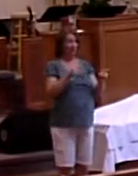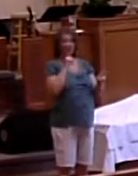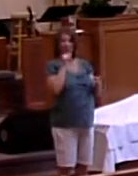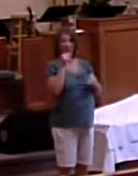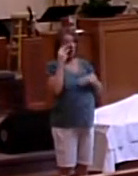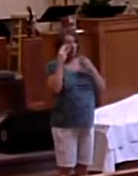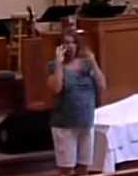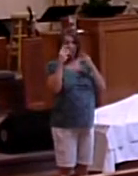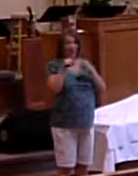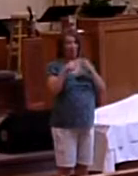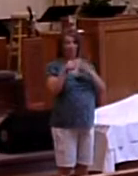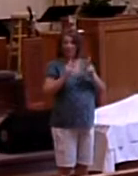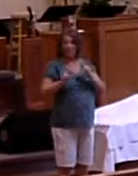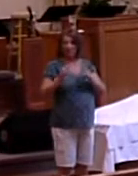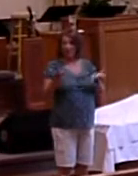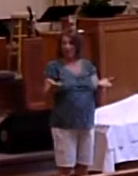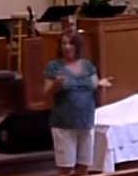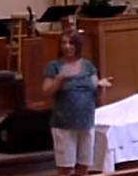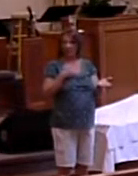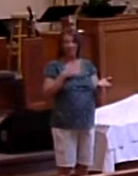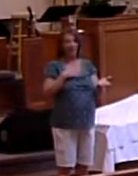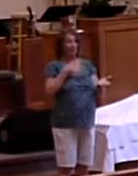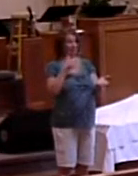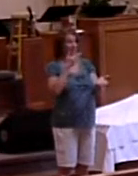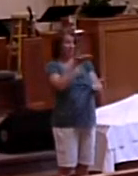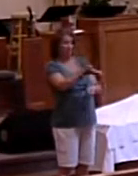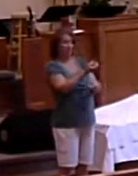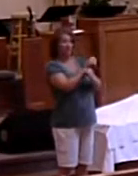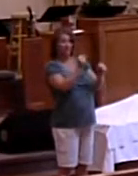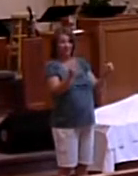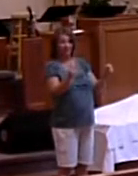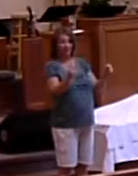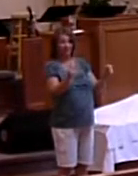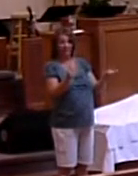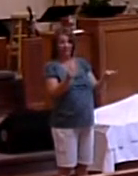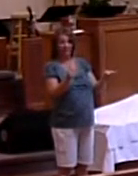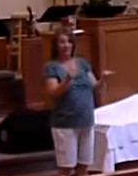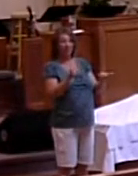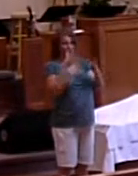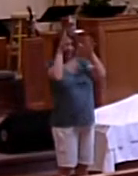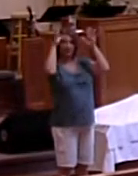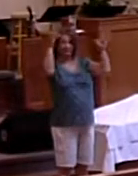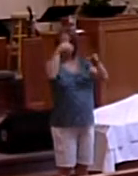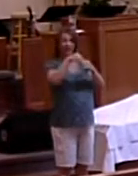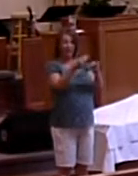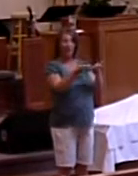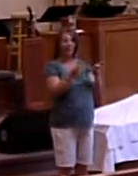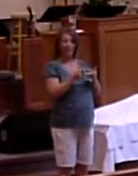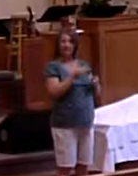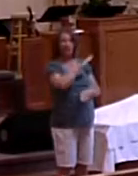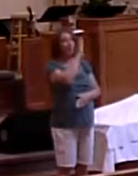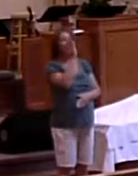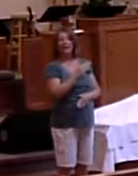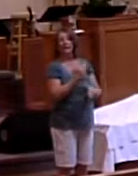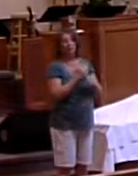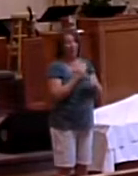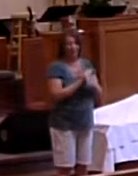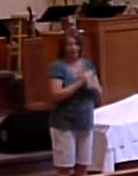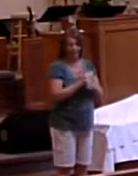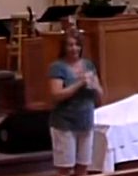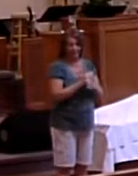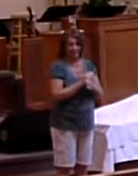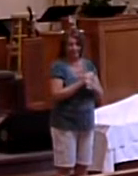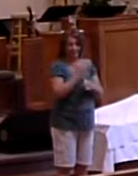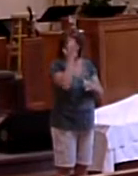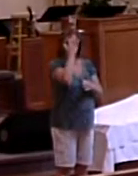much. Because I guess they felt like they were in their refuge. I don't know. They were in this place that they had never really been bothered by anyone. I